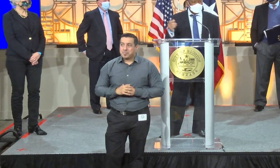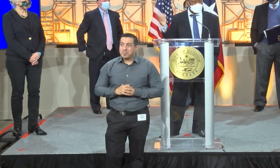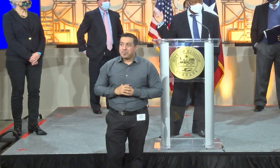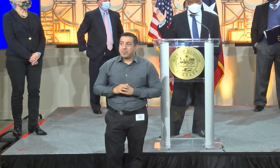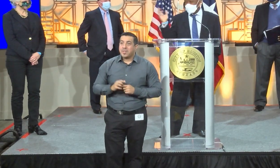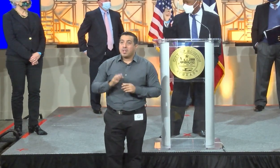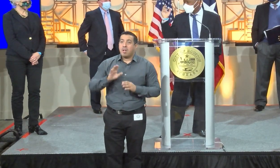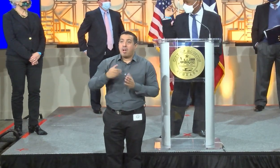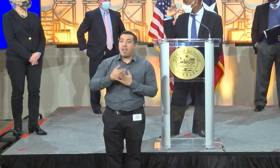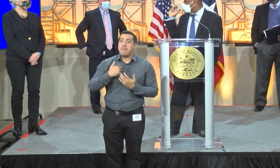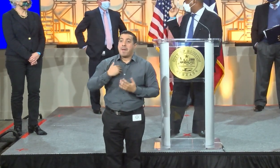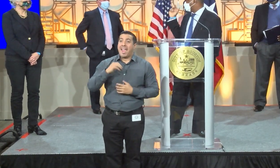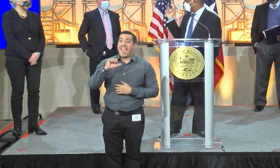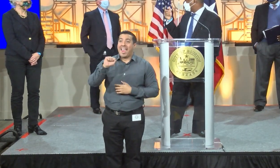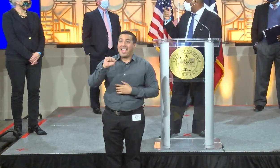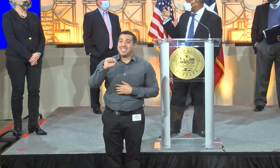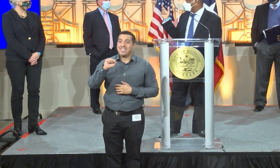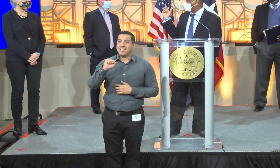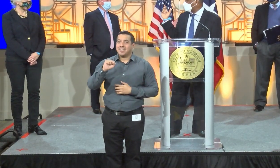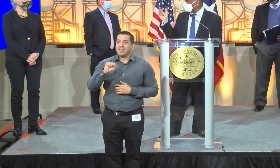with all my F's.